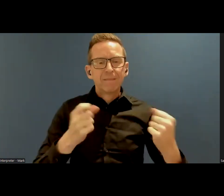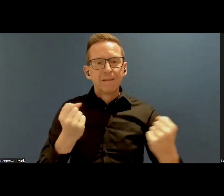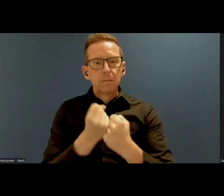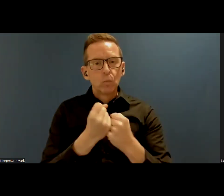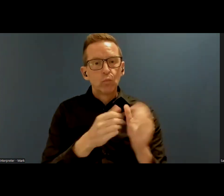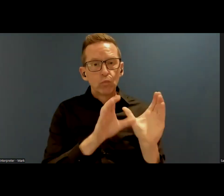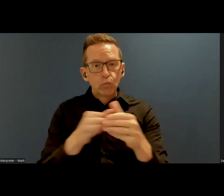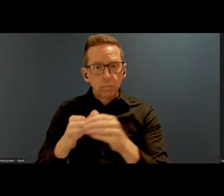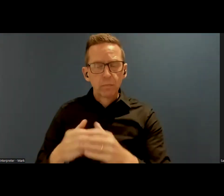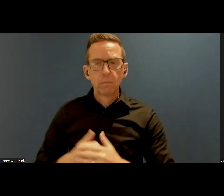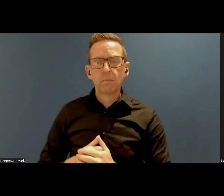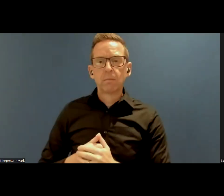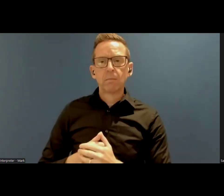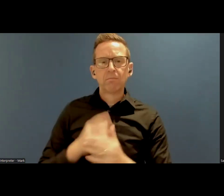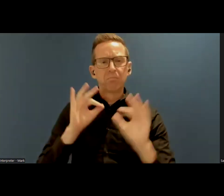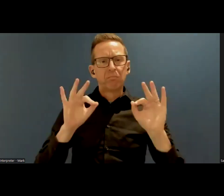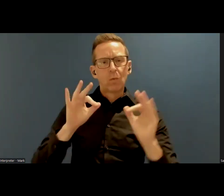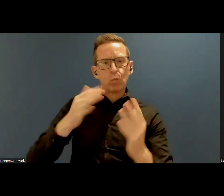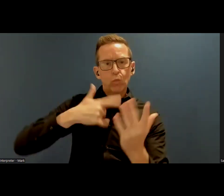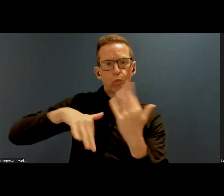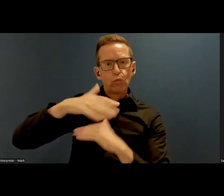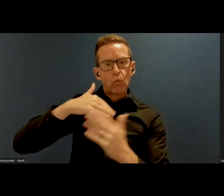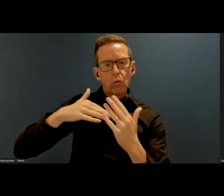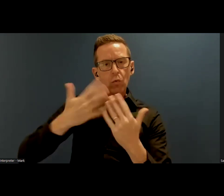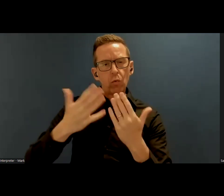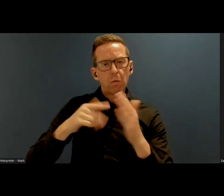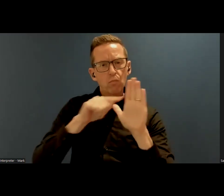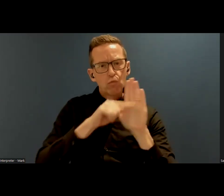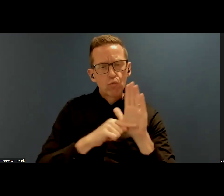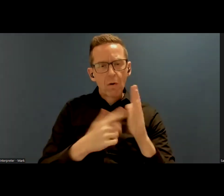social economic programs like micro enterprises,